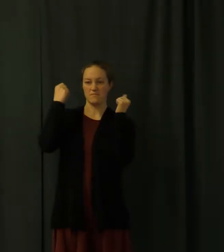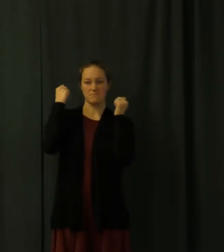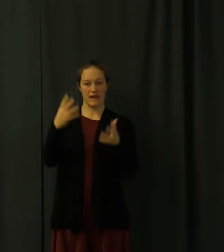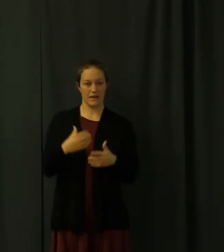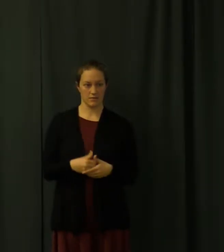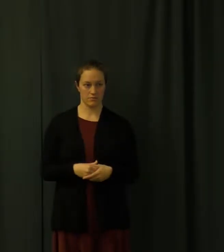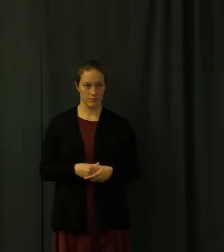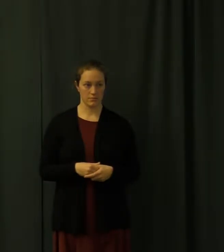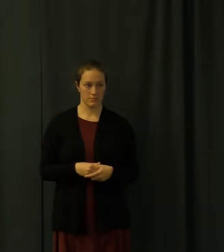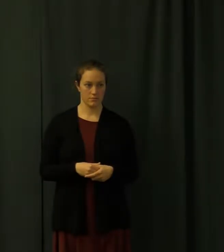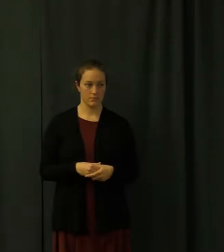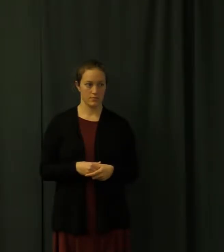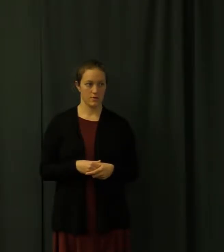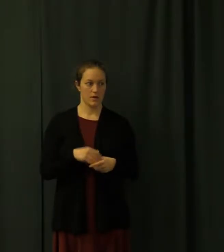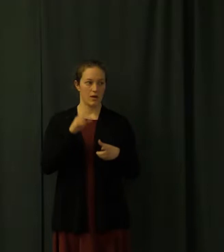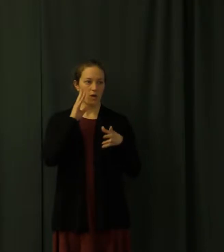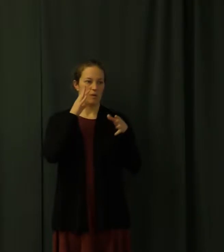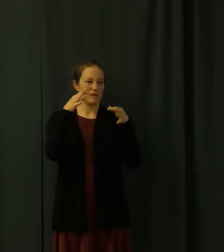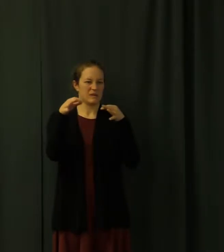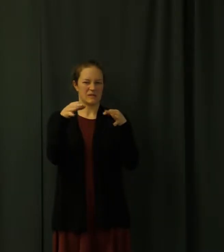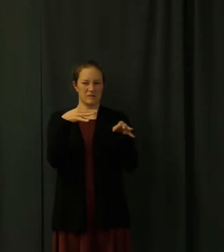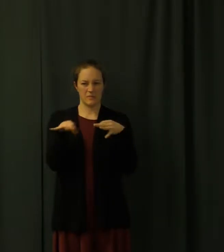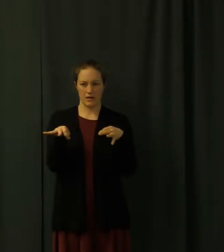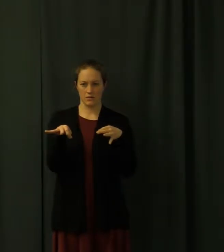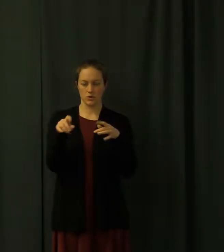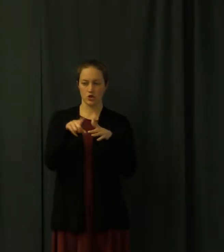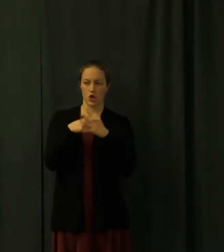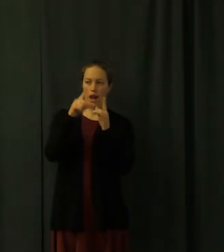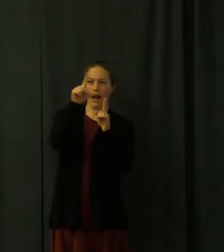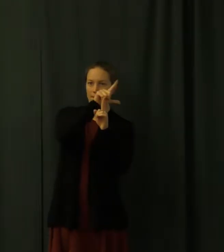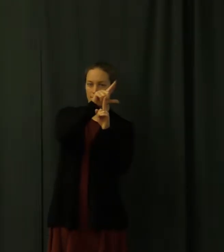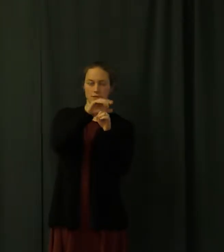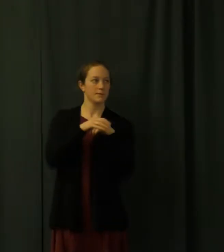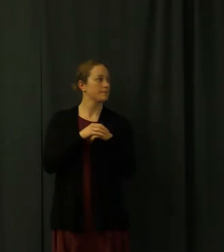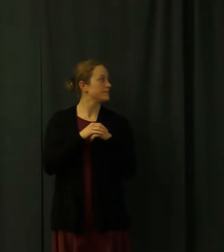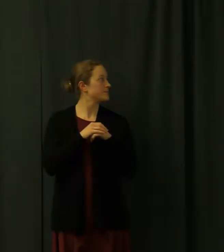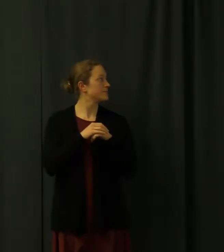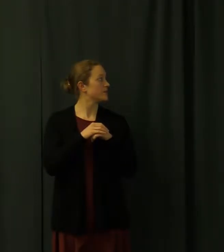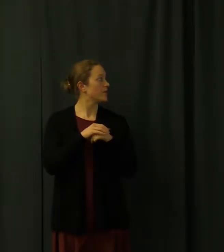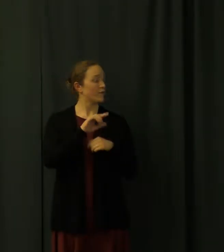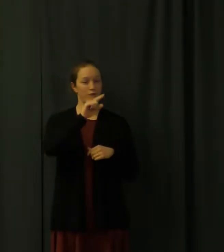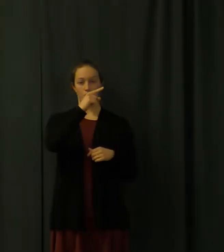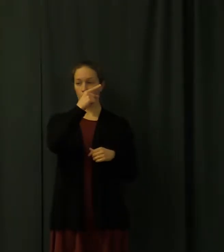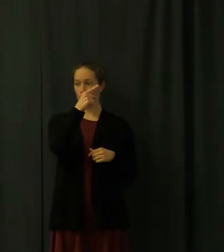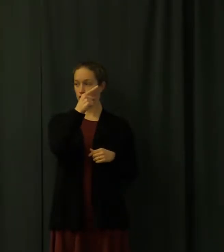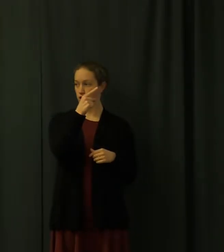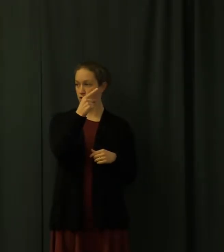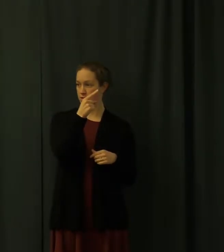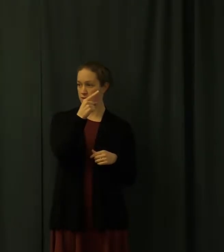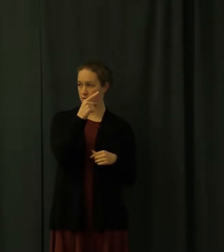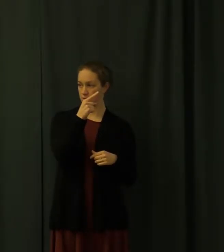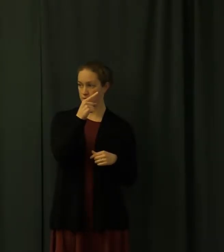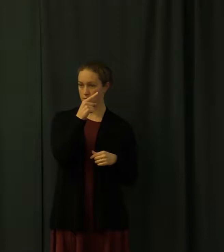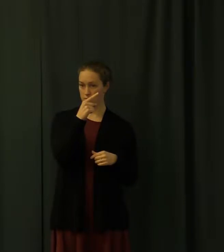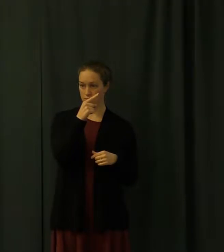right? So I'm just going to talk about them left to right, okay? So the very first one I have,